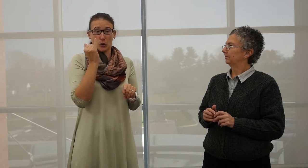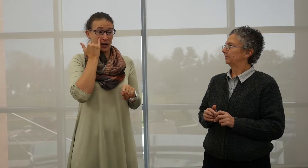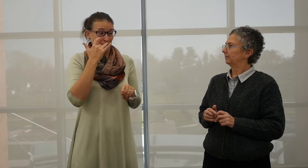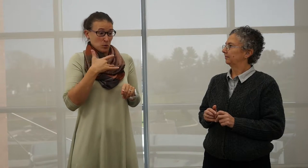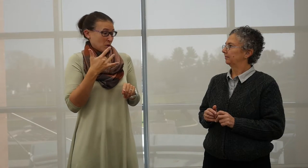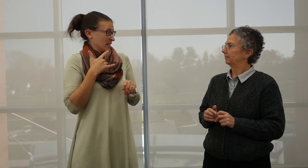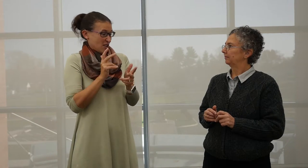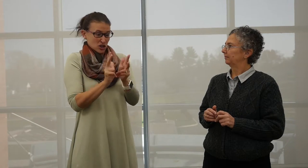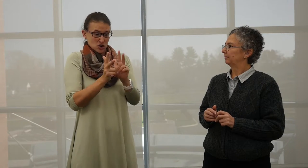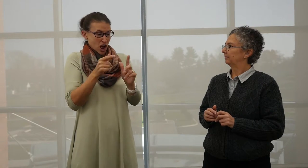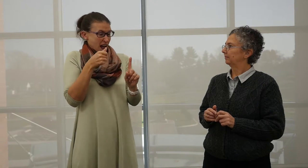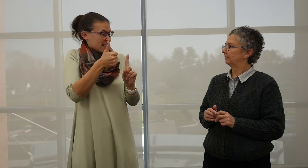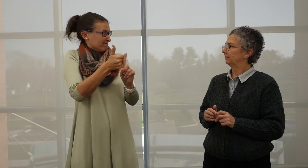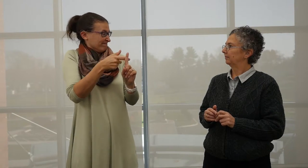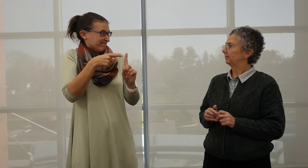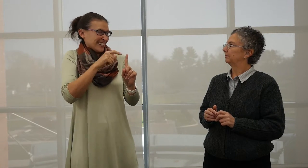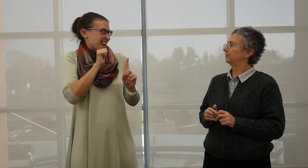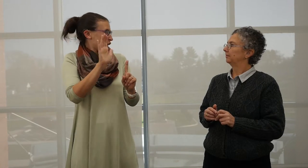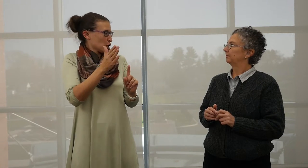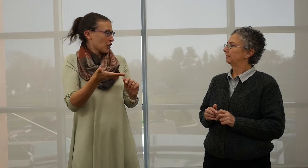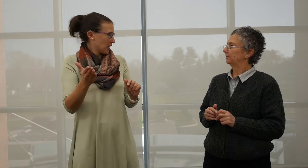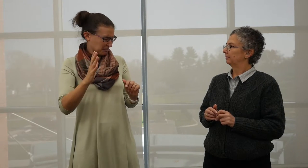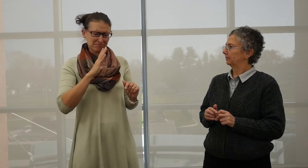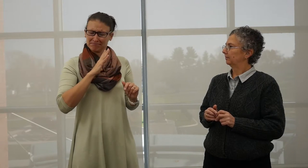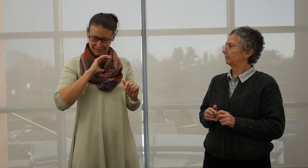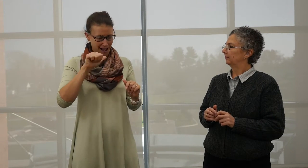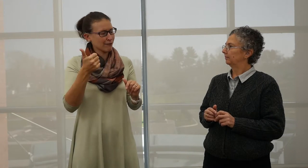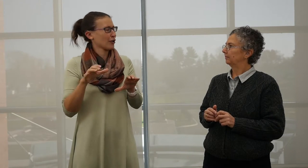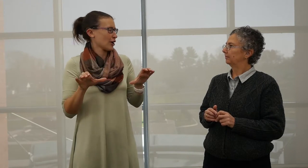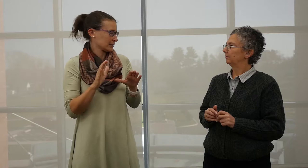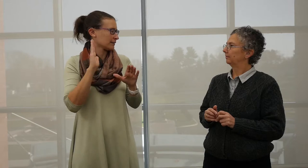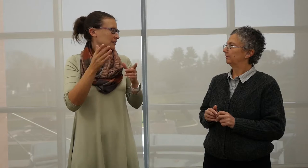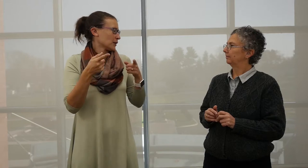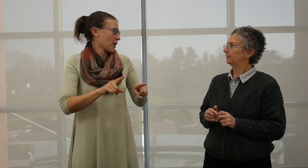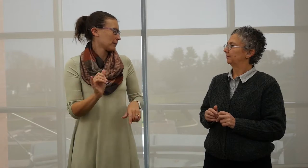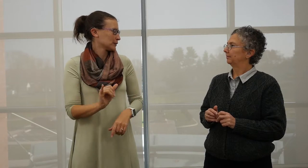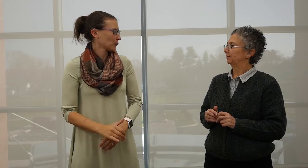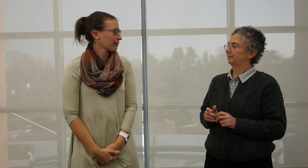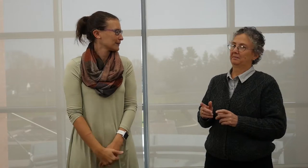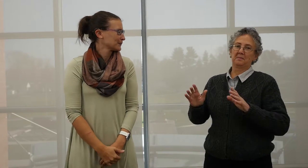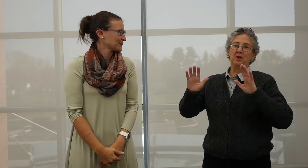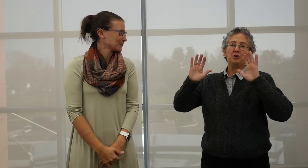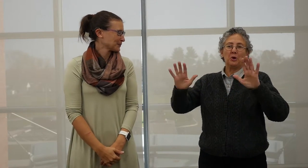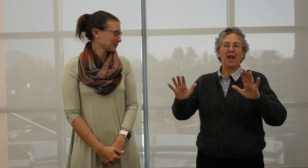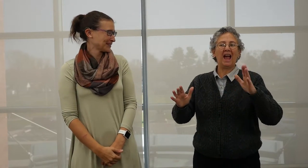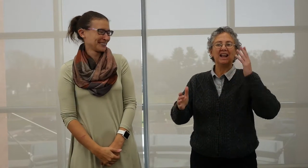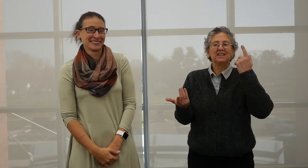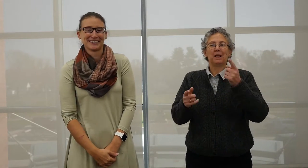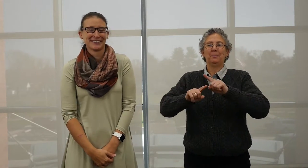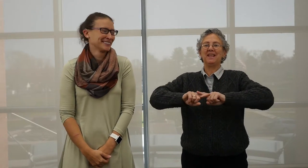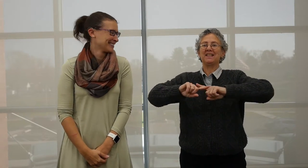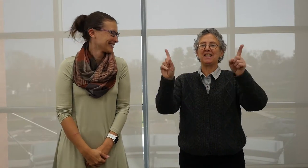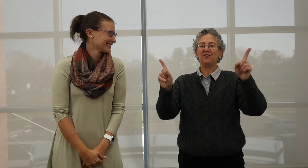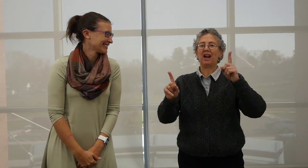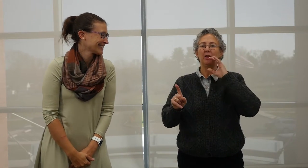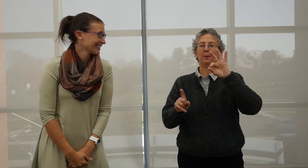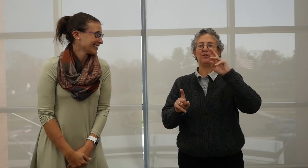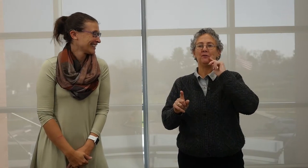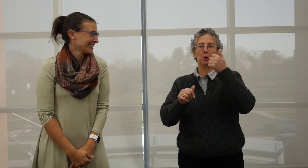other events, games, and activities that day. So if the triathlon is not your thing, there'll be other things for you to do. I